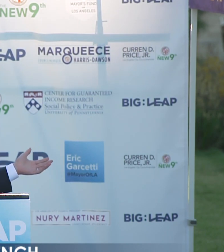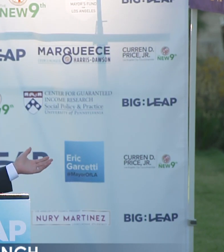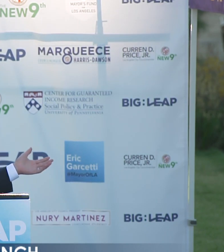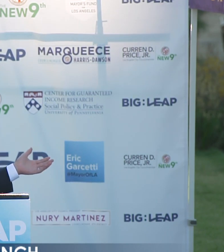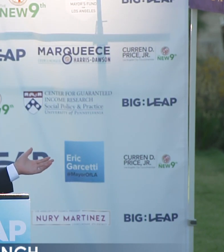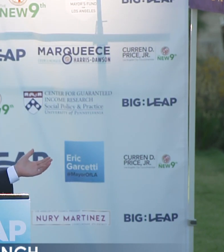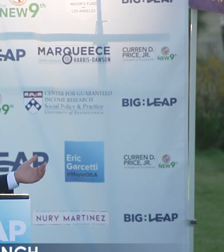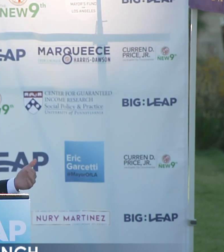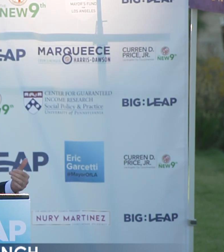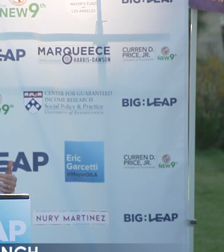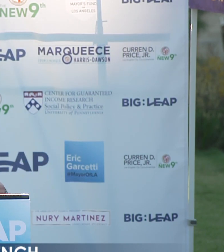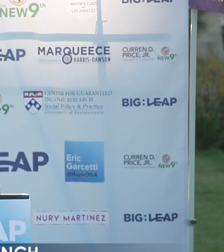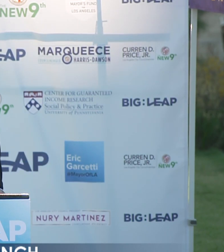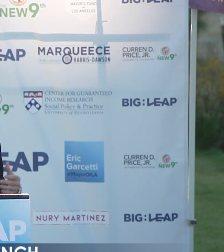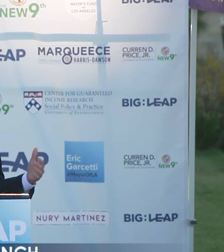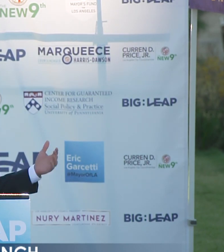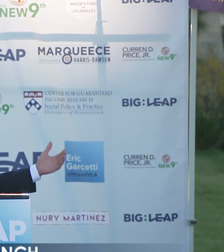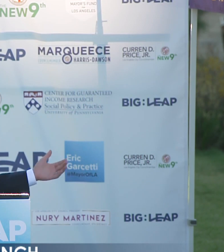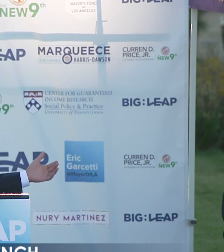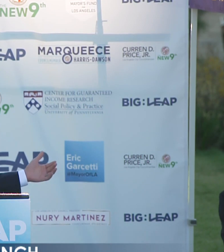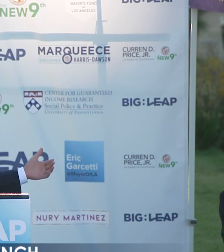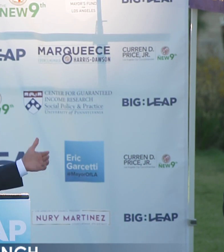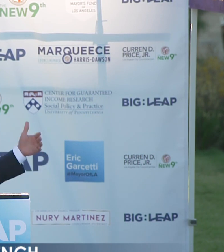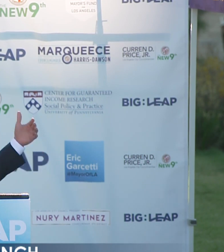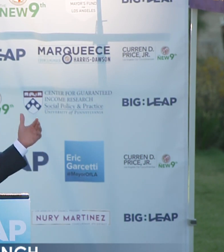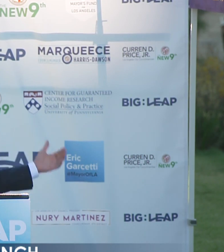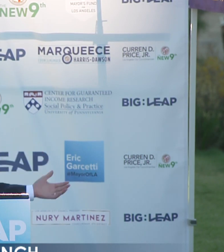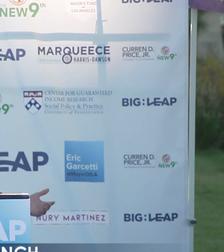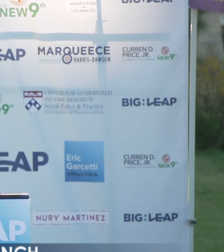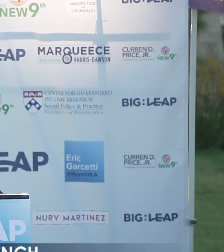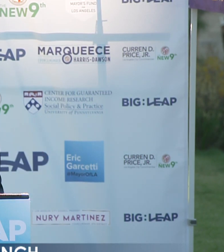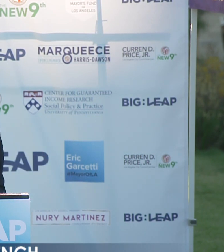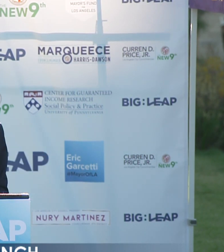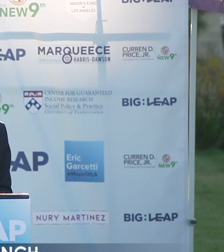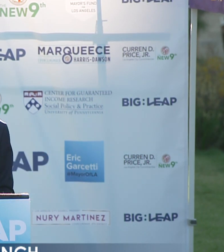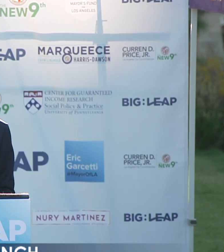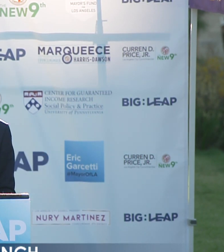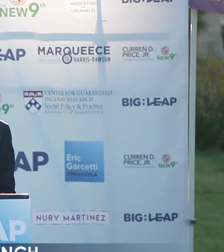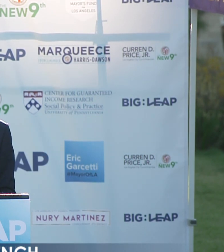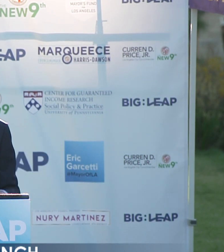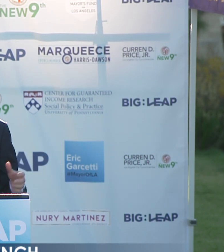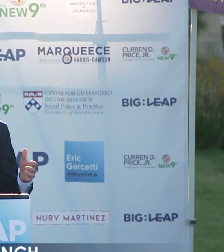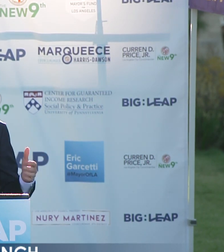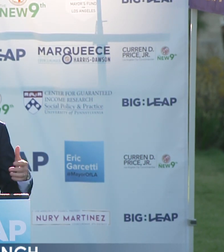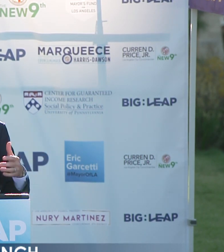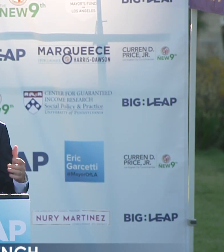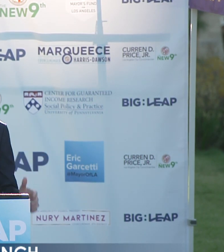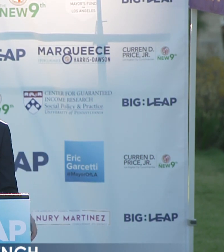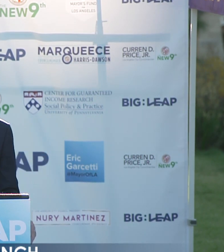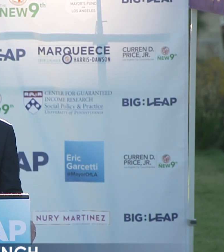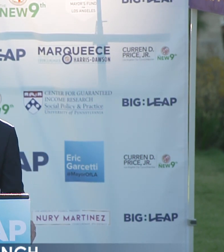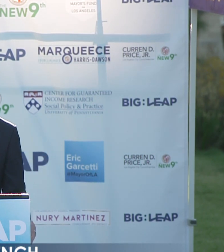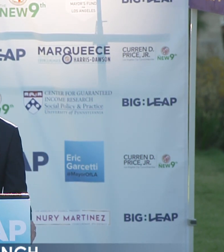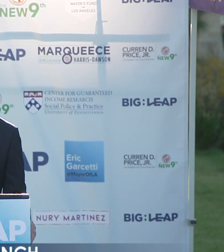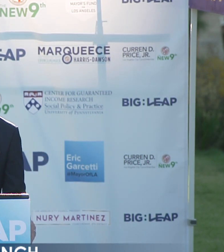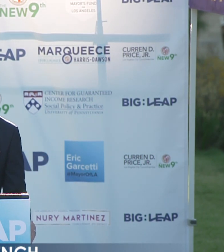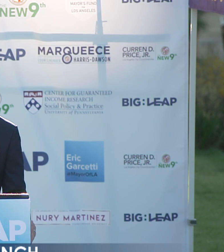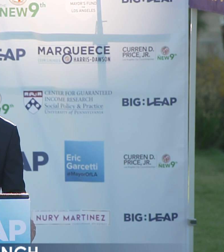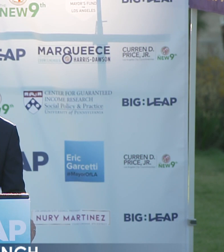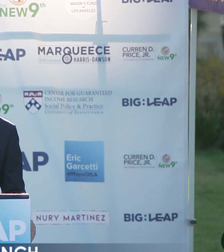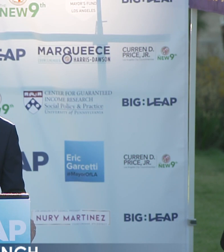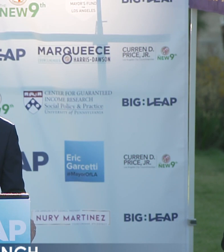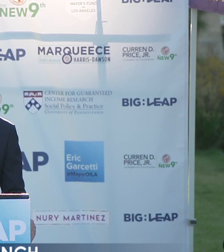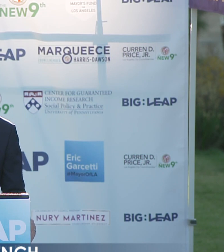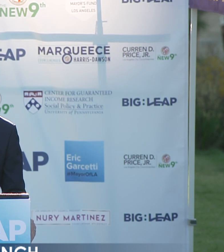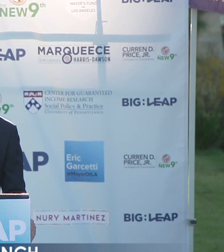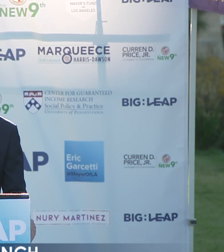this pandemic on so many times that we've come here. Thank you for hosting presidents. Thank you for hosting candidates. Thank you for hosting change